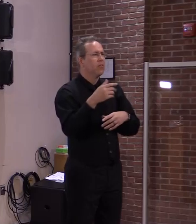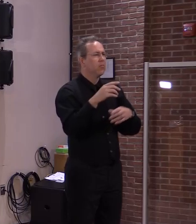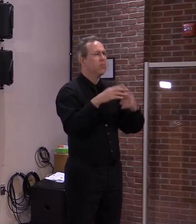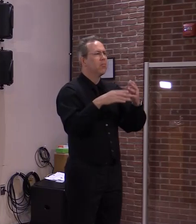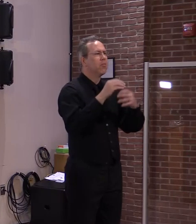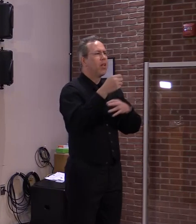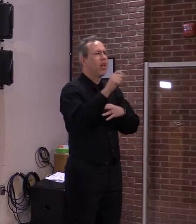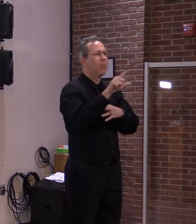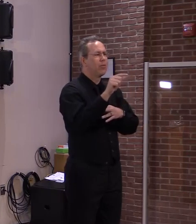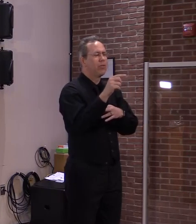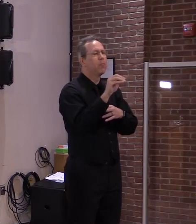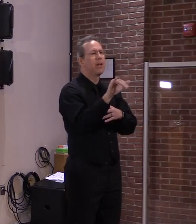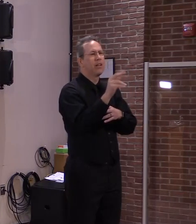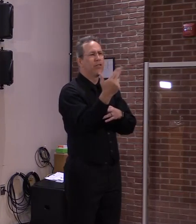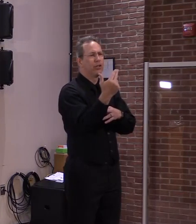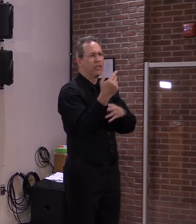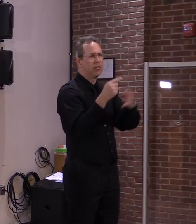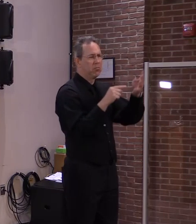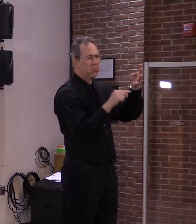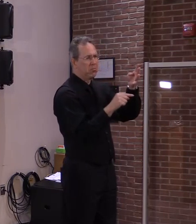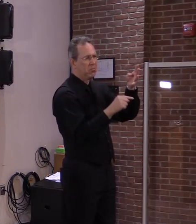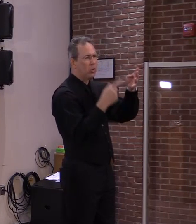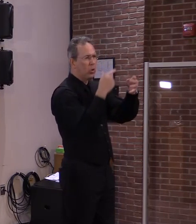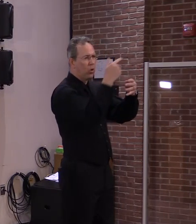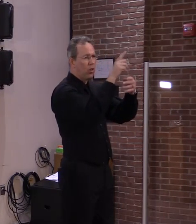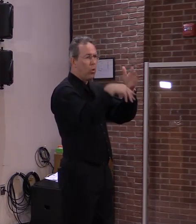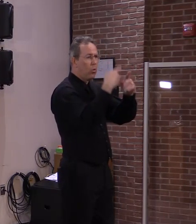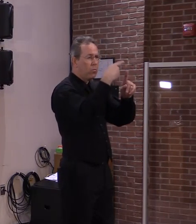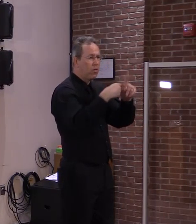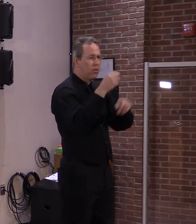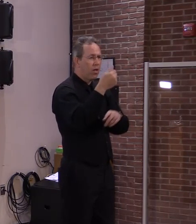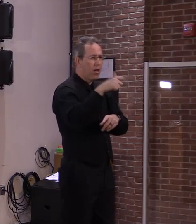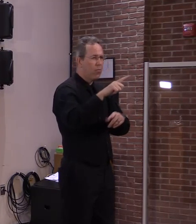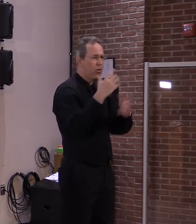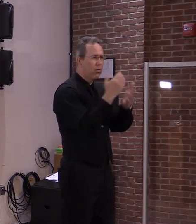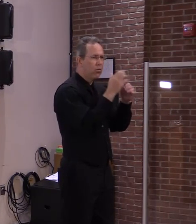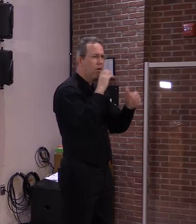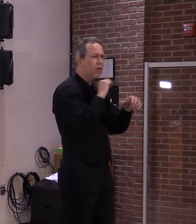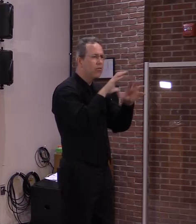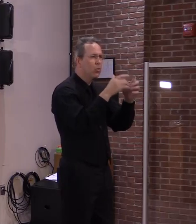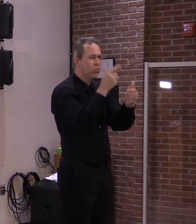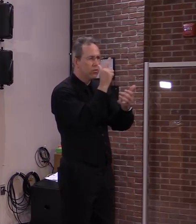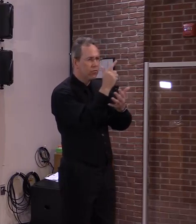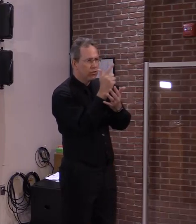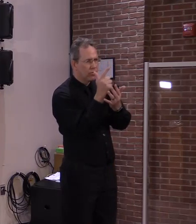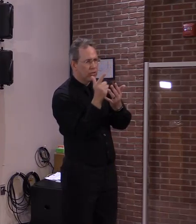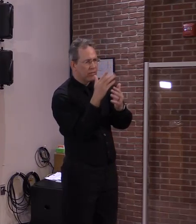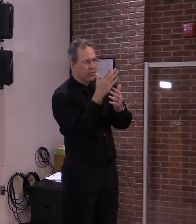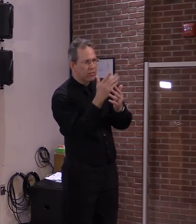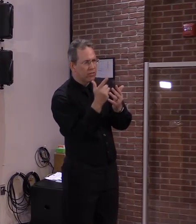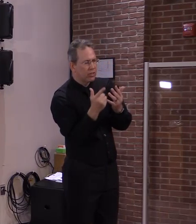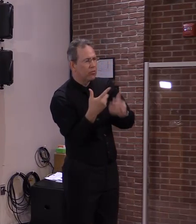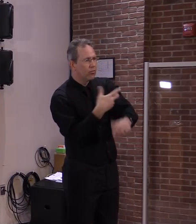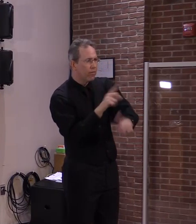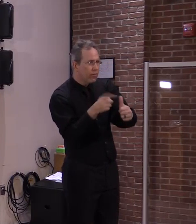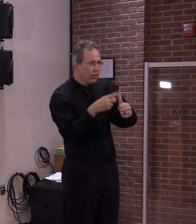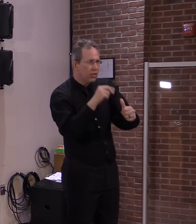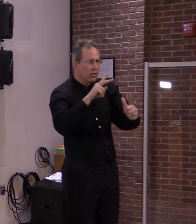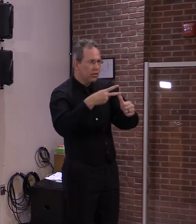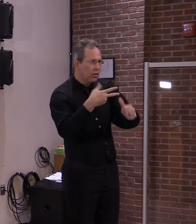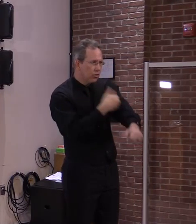13th. That includes second doses. So everybody should be vaccinated, completely